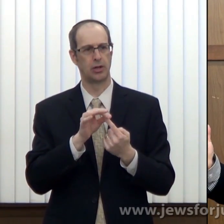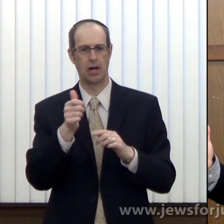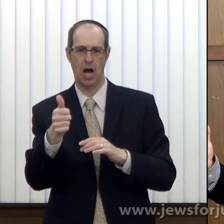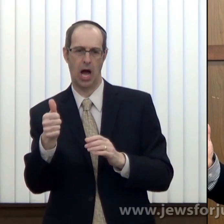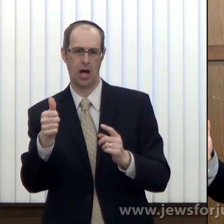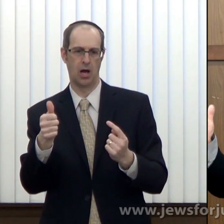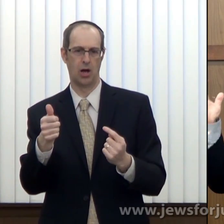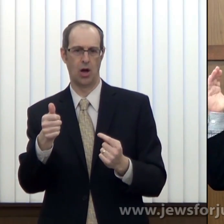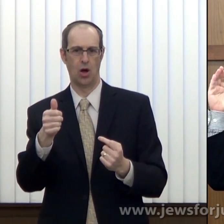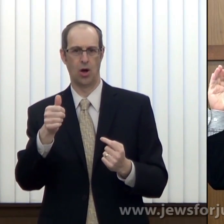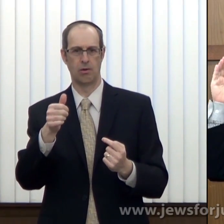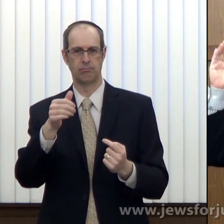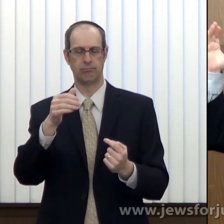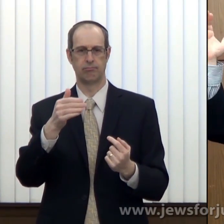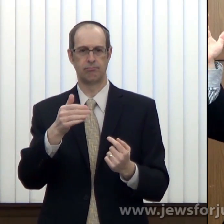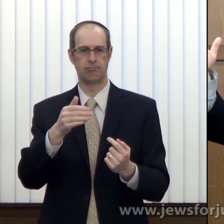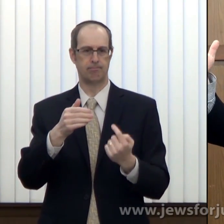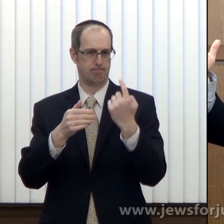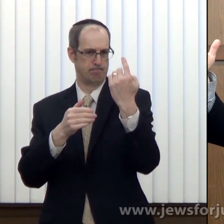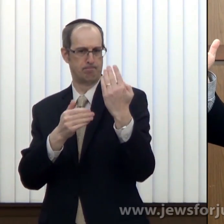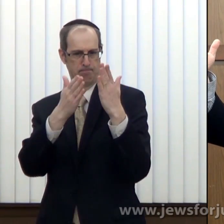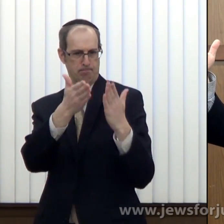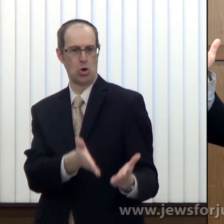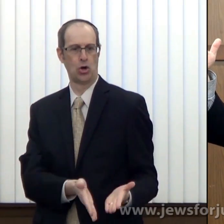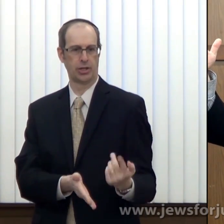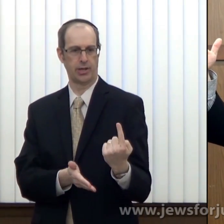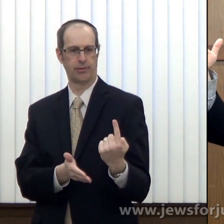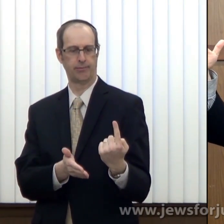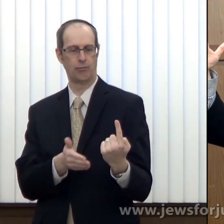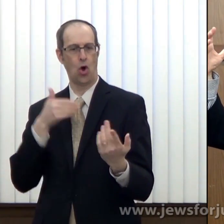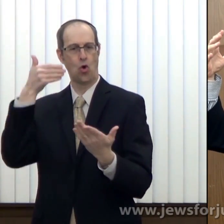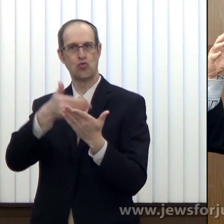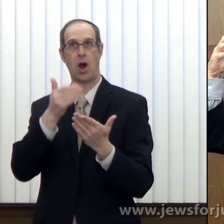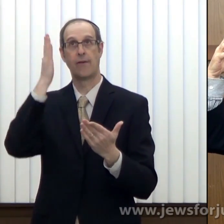anointed person who will come in the future